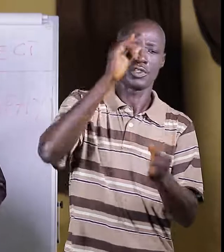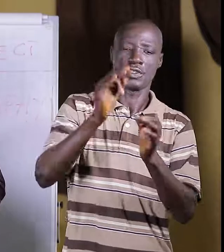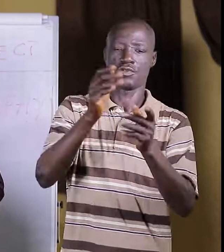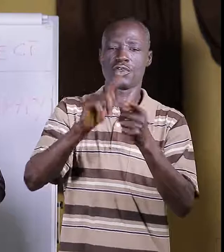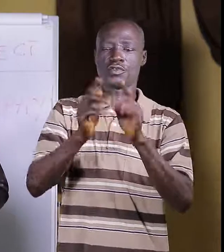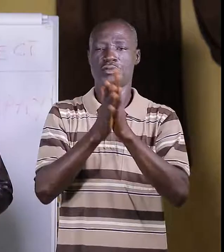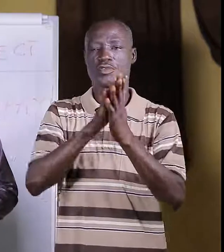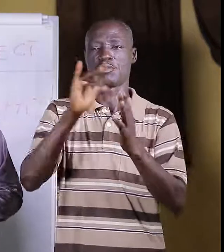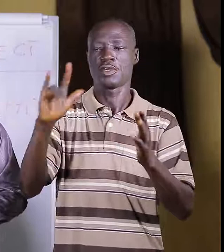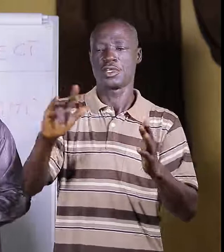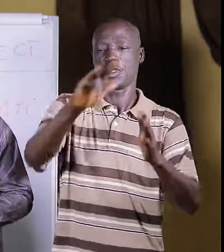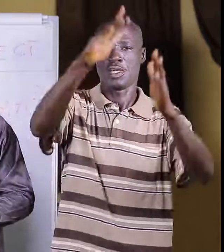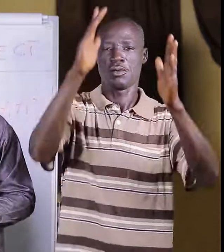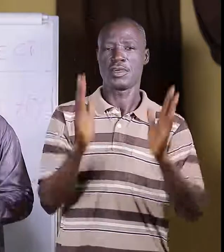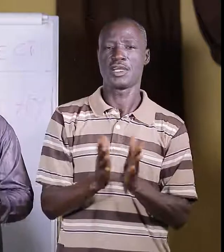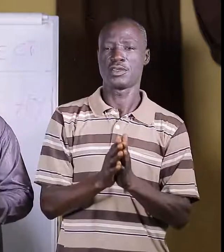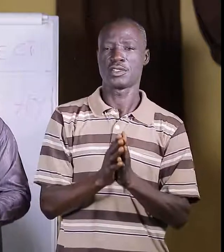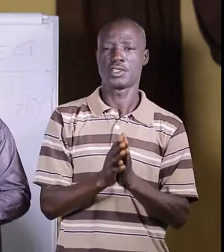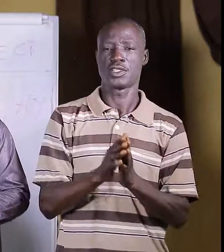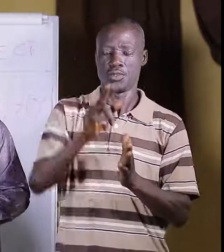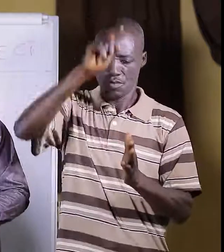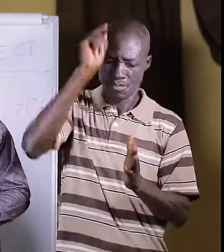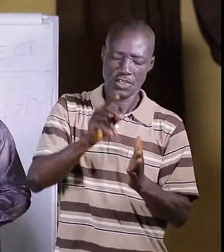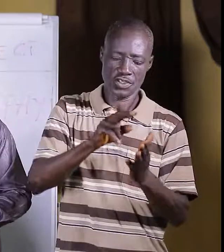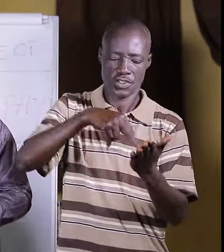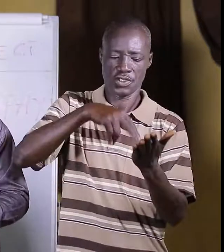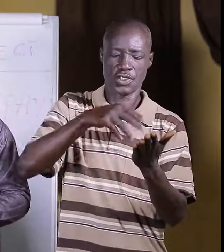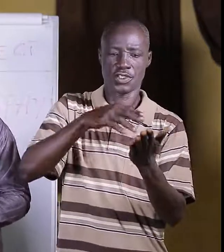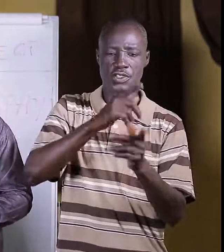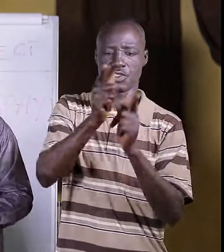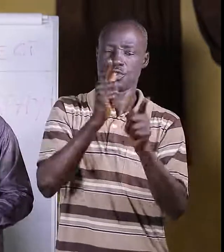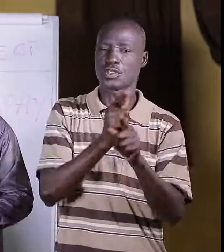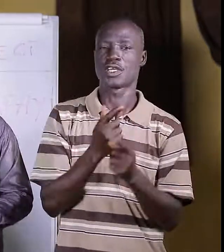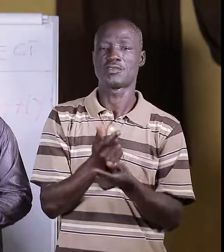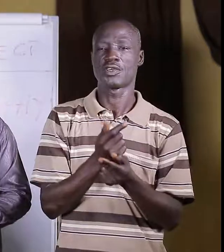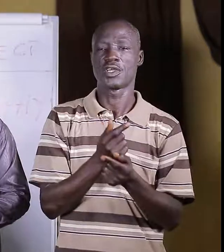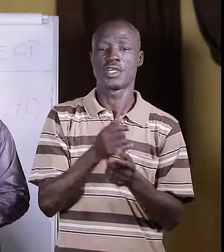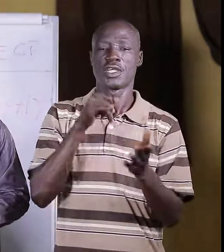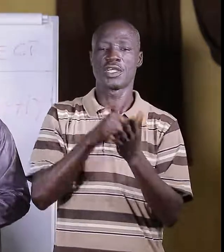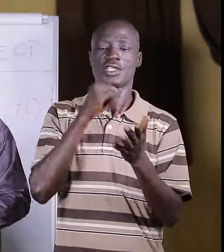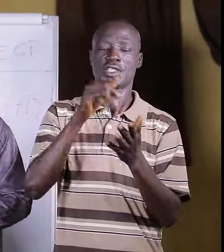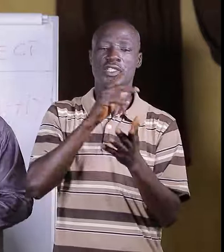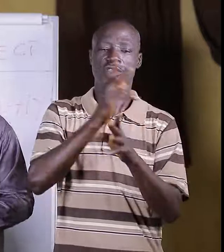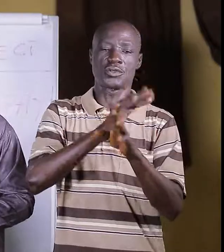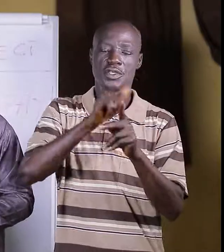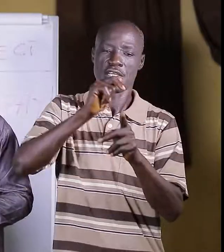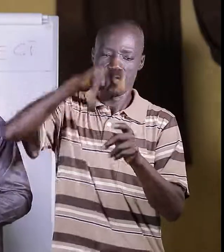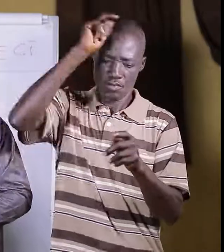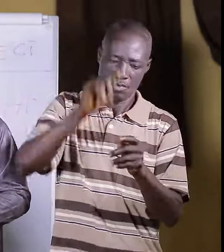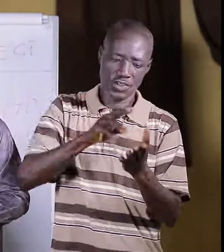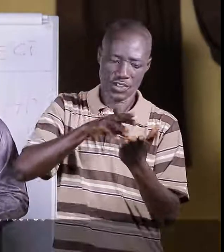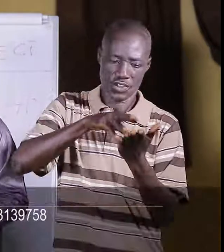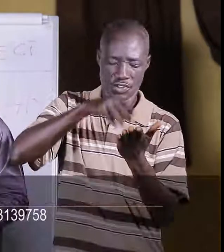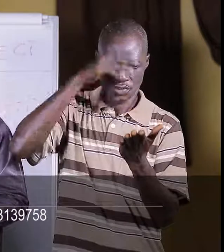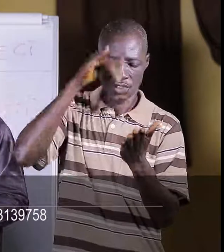be a pilot tomorrow, please take the challenge that geography is a core subject in that